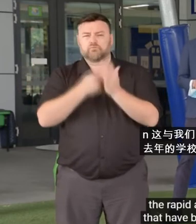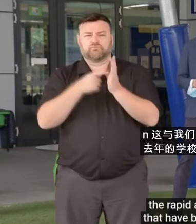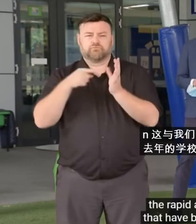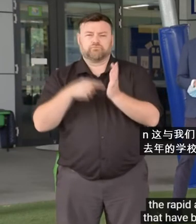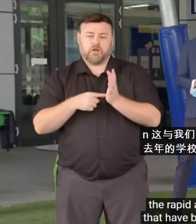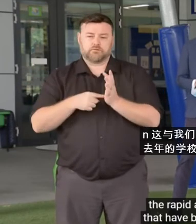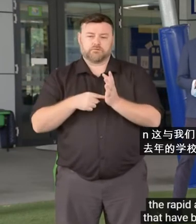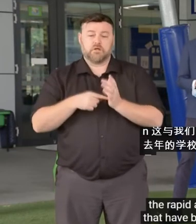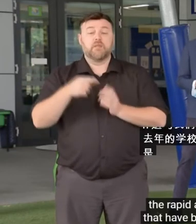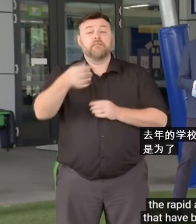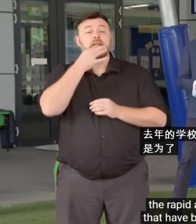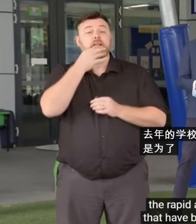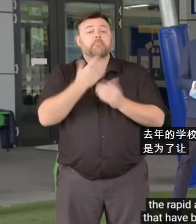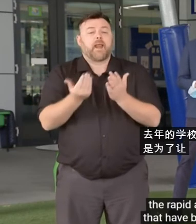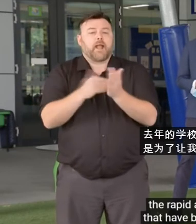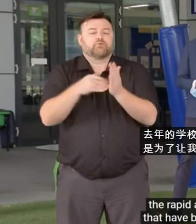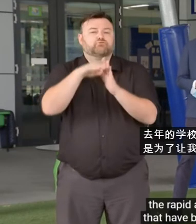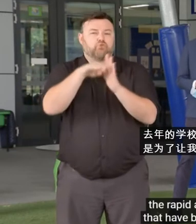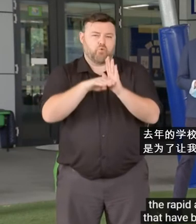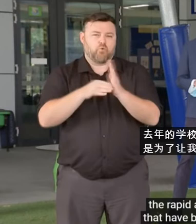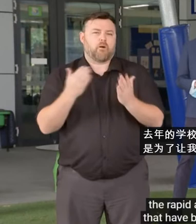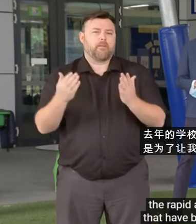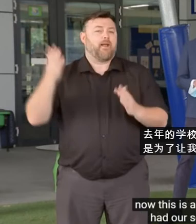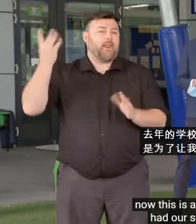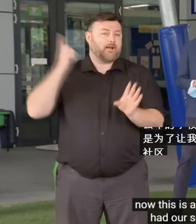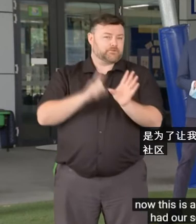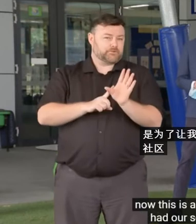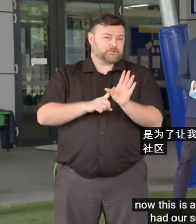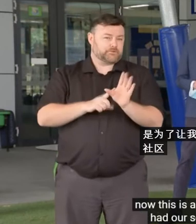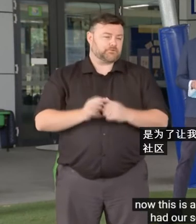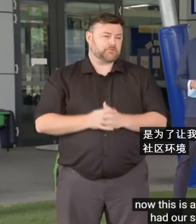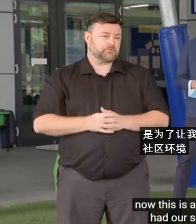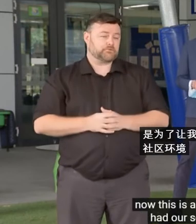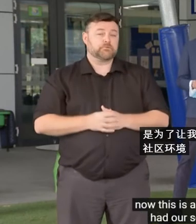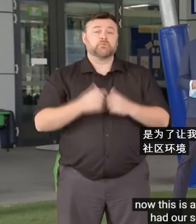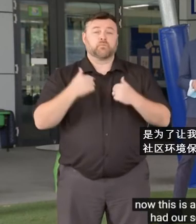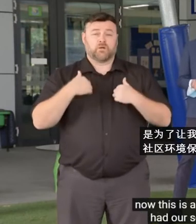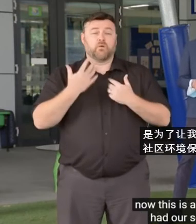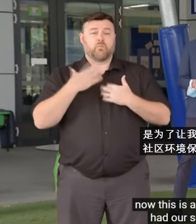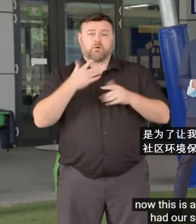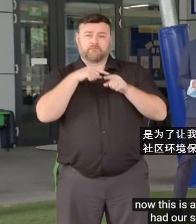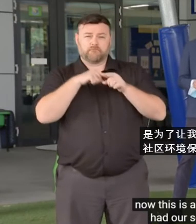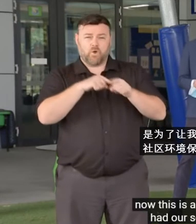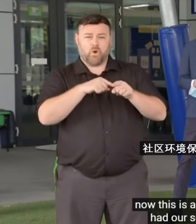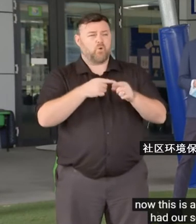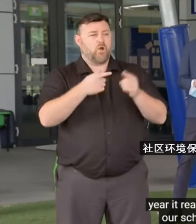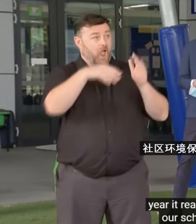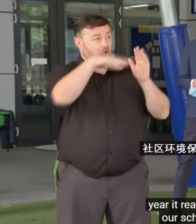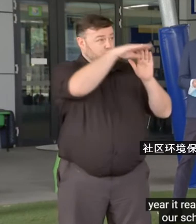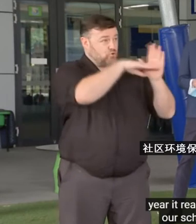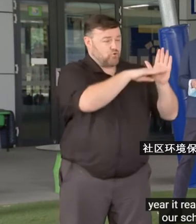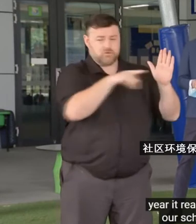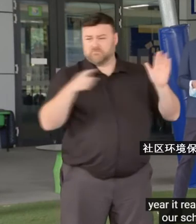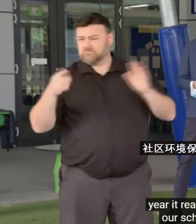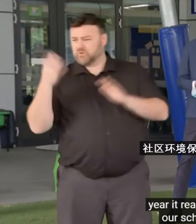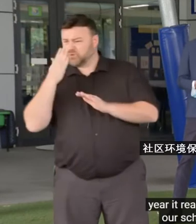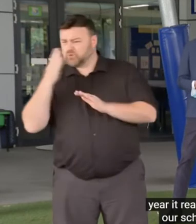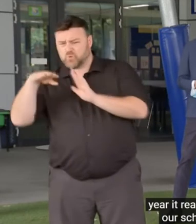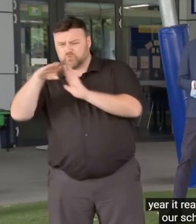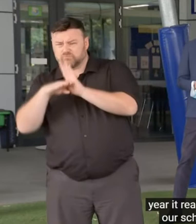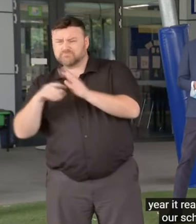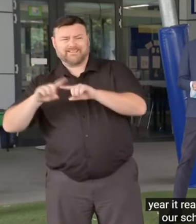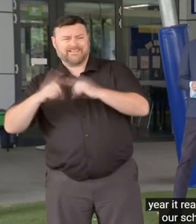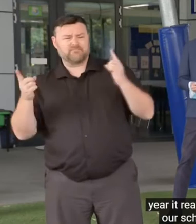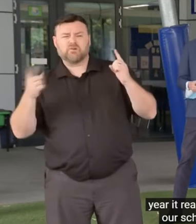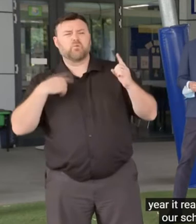settings last year. It really is about moving our schools in line with community settings, recognising that our schools have a lot of extra measures